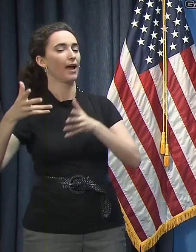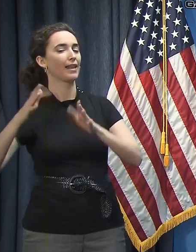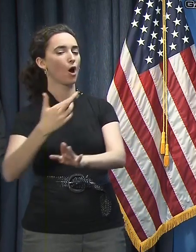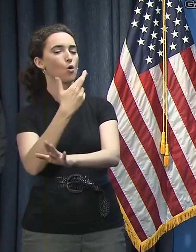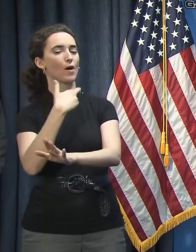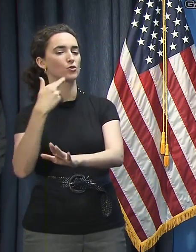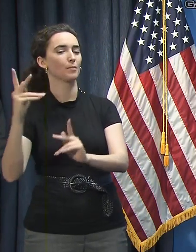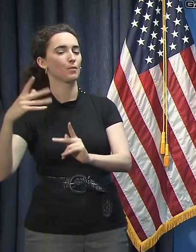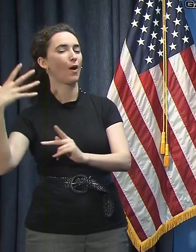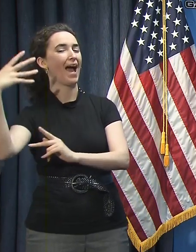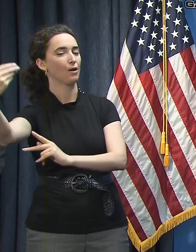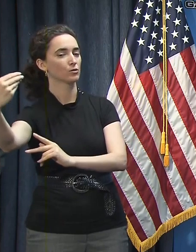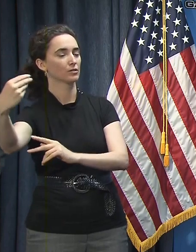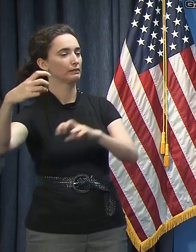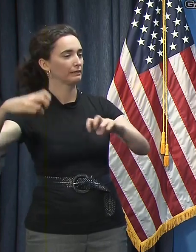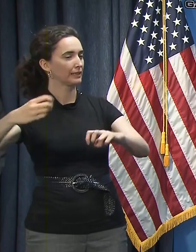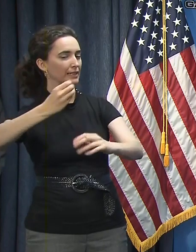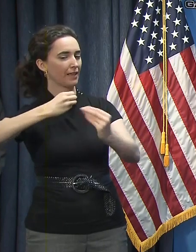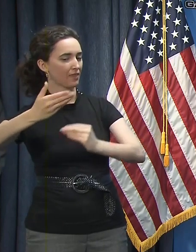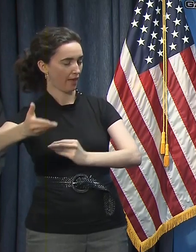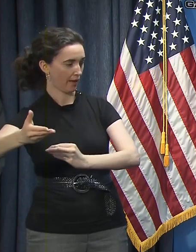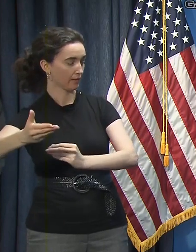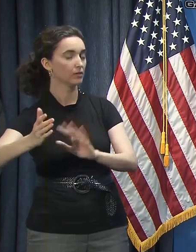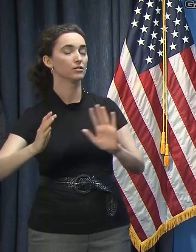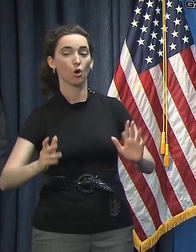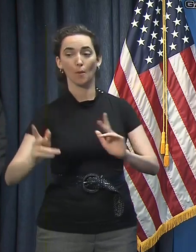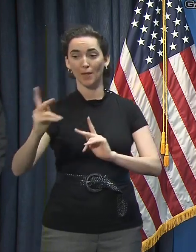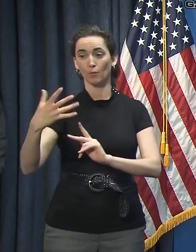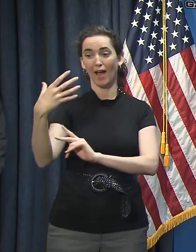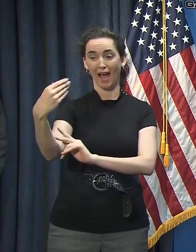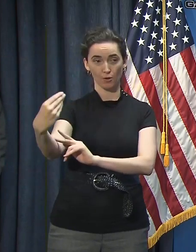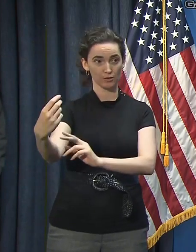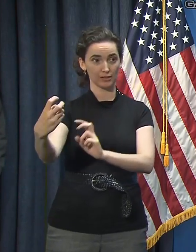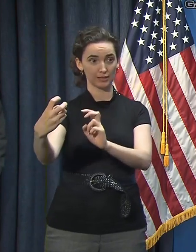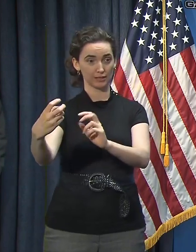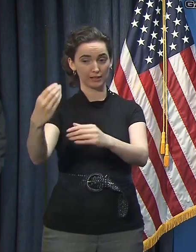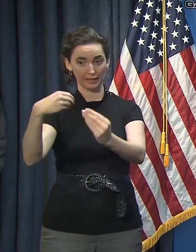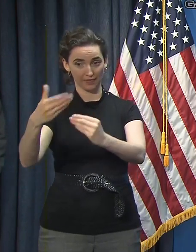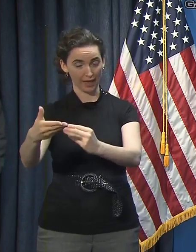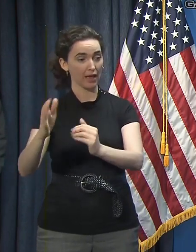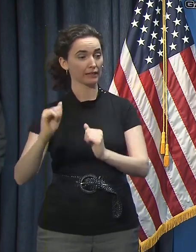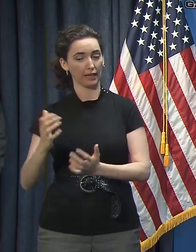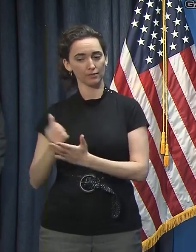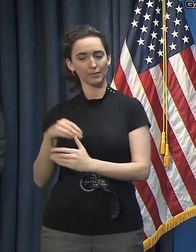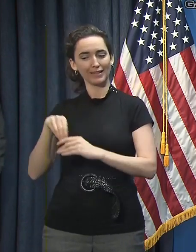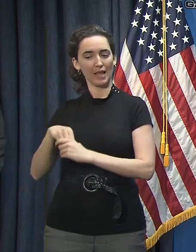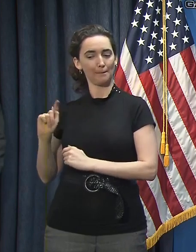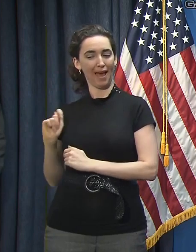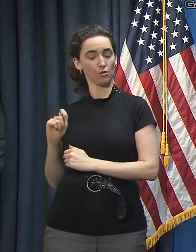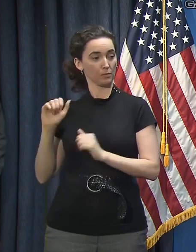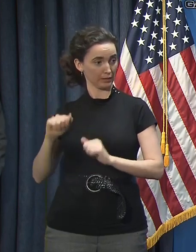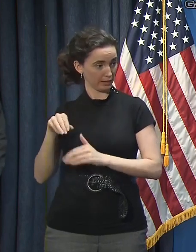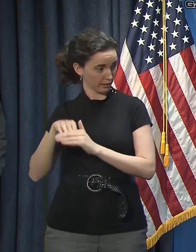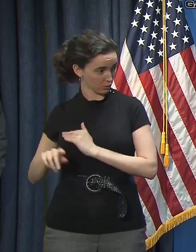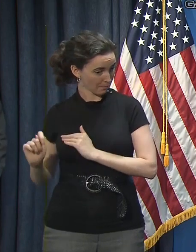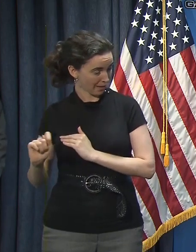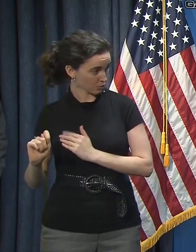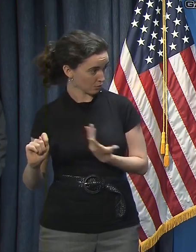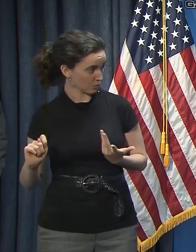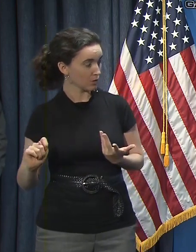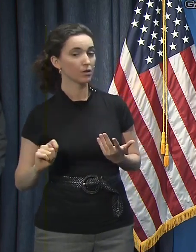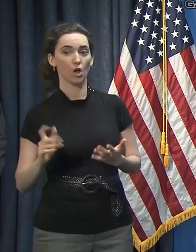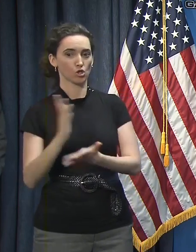dining, for those customers, are the inside bathrooms available to them? Is there any? I've